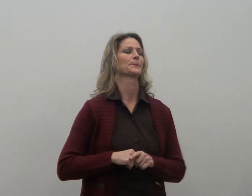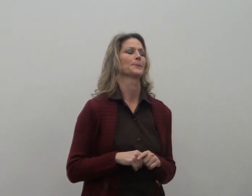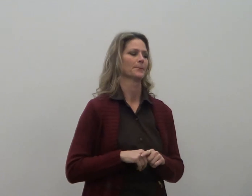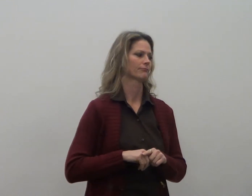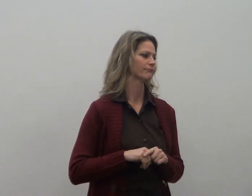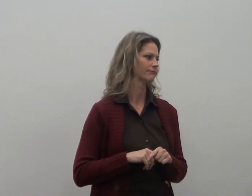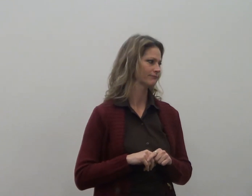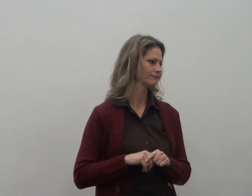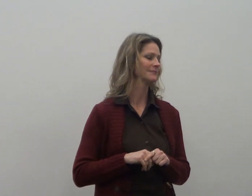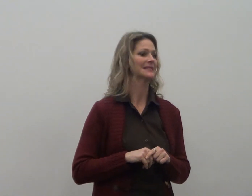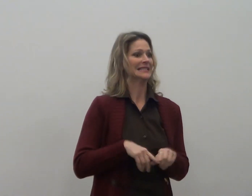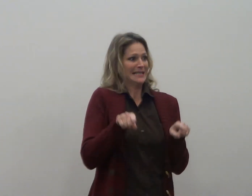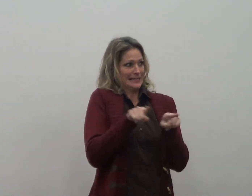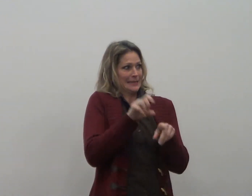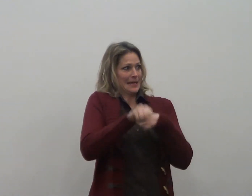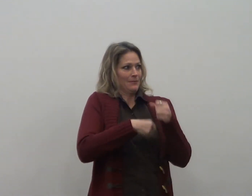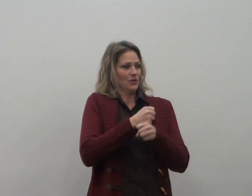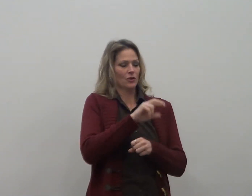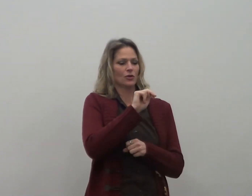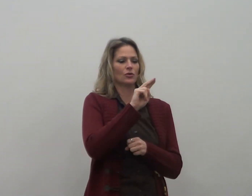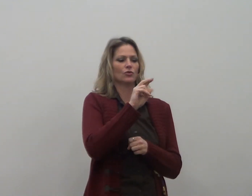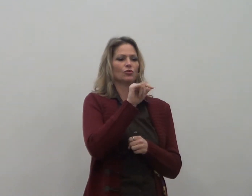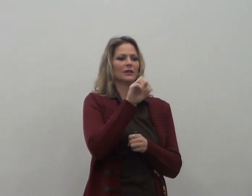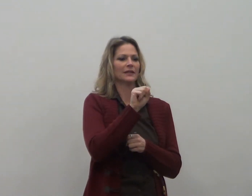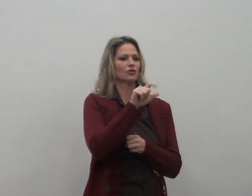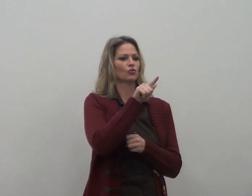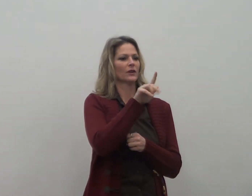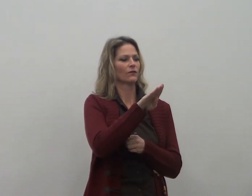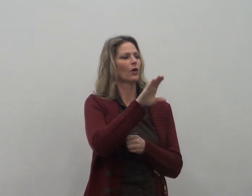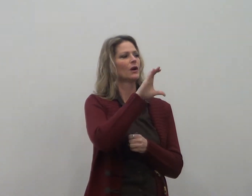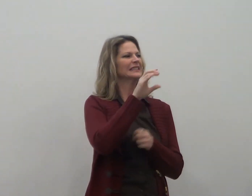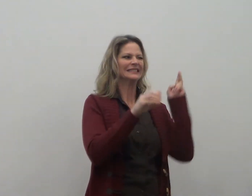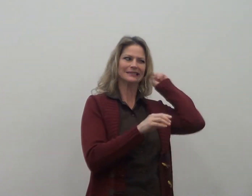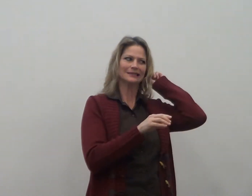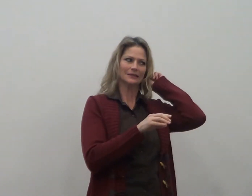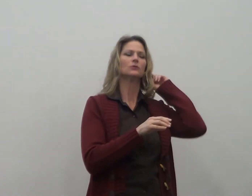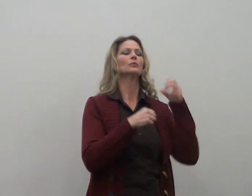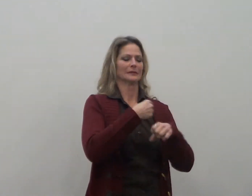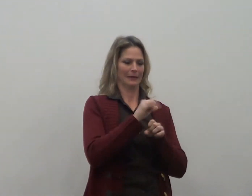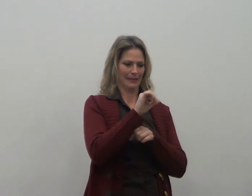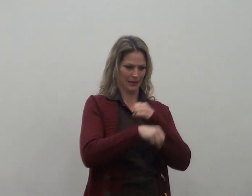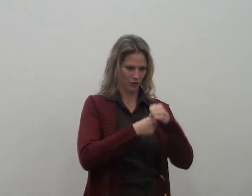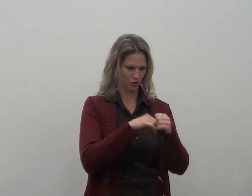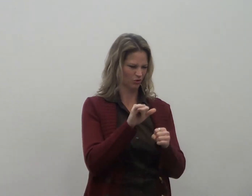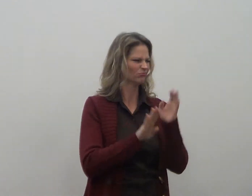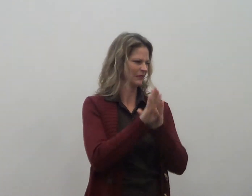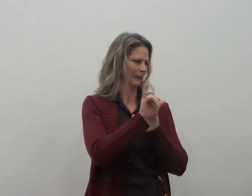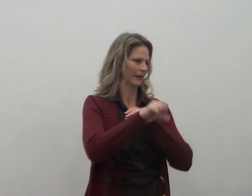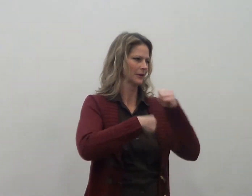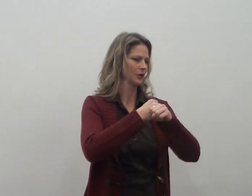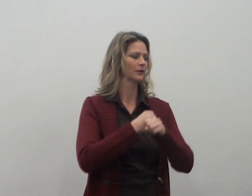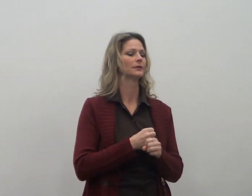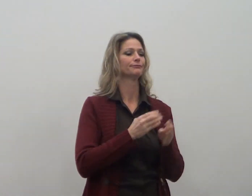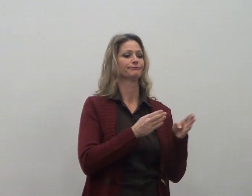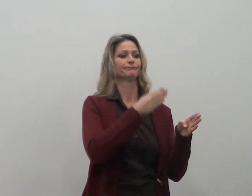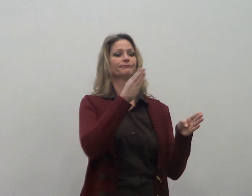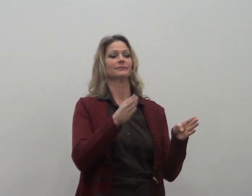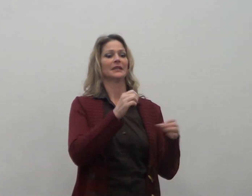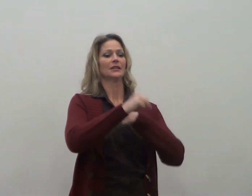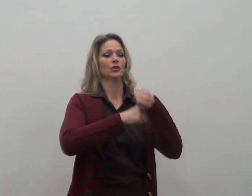And the same year, the Nucleus 24 cochlear implant was released also. In 2000, the